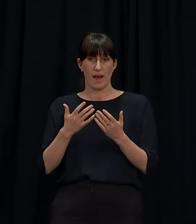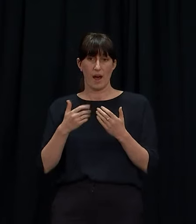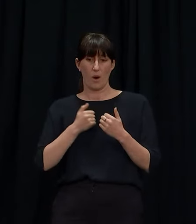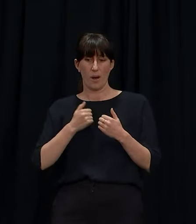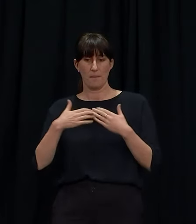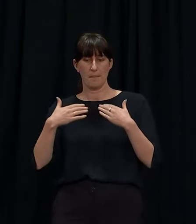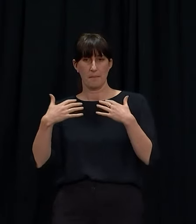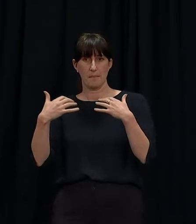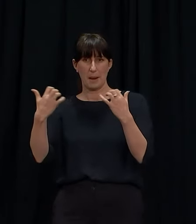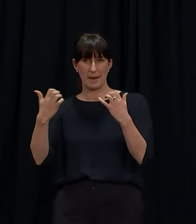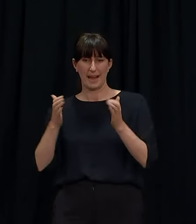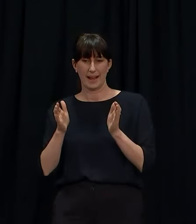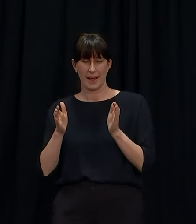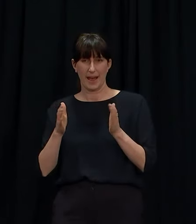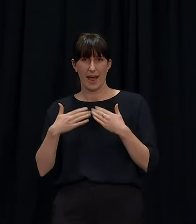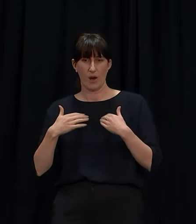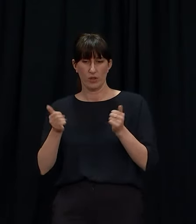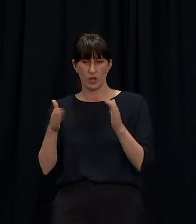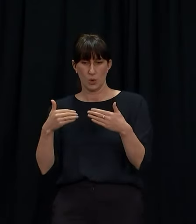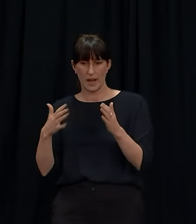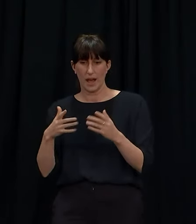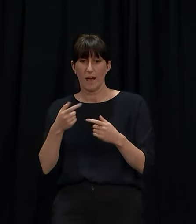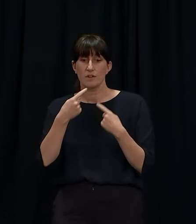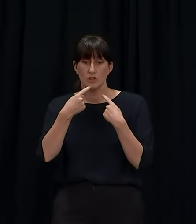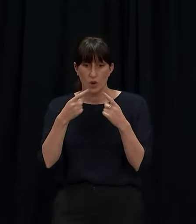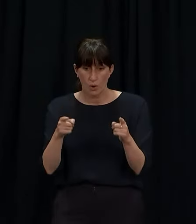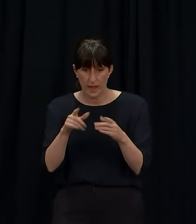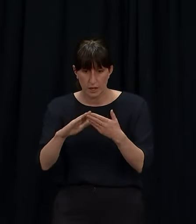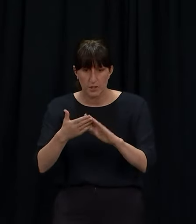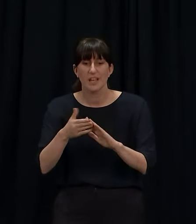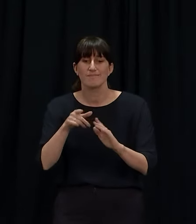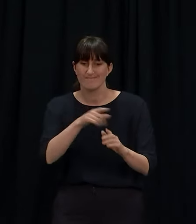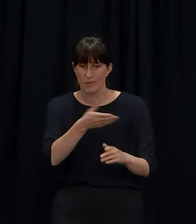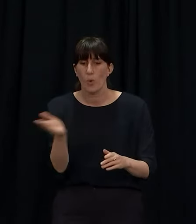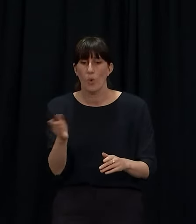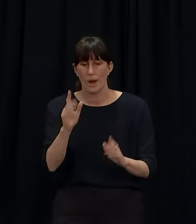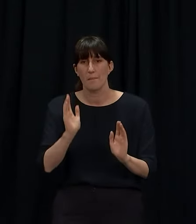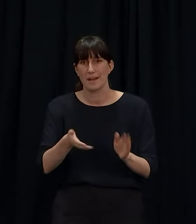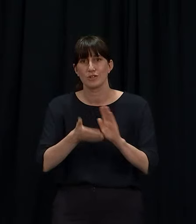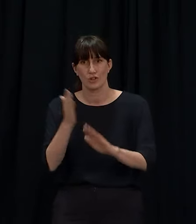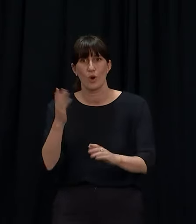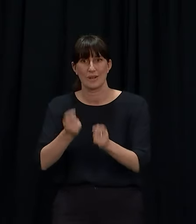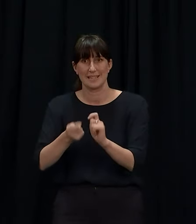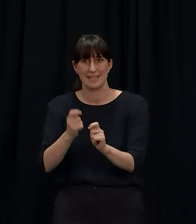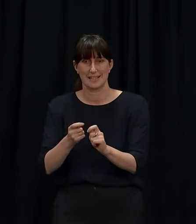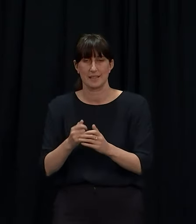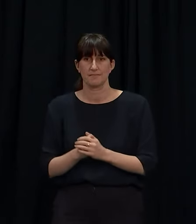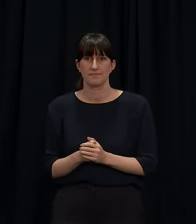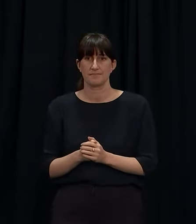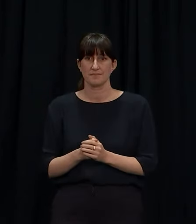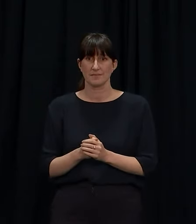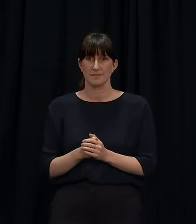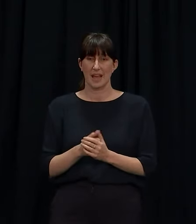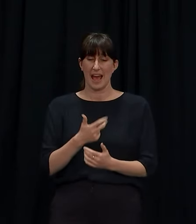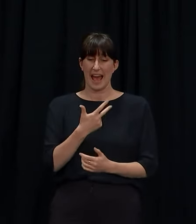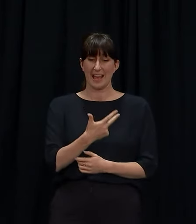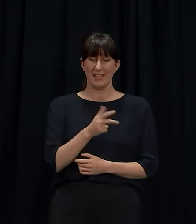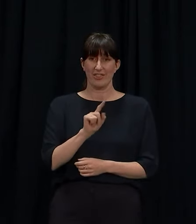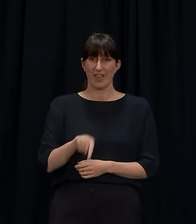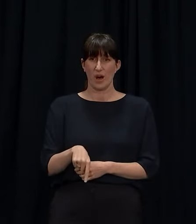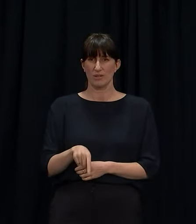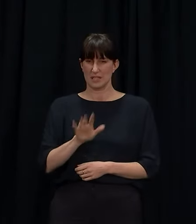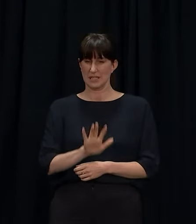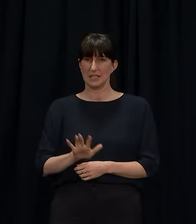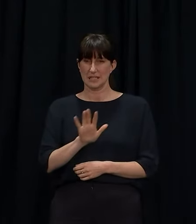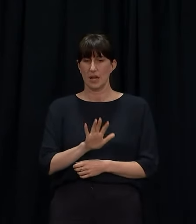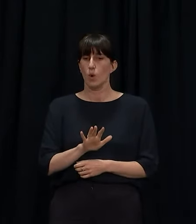that they are contacts and need to have a test. Work is underway to contact the remaining